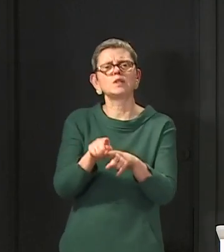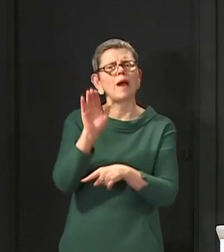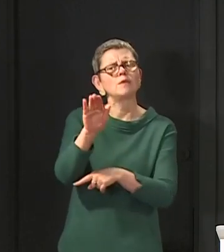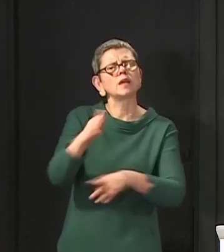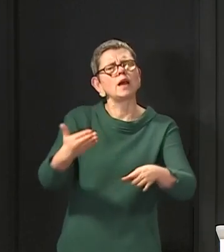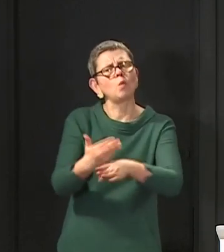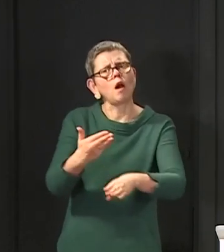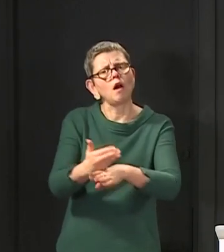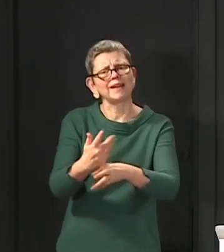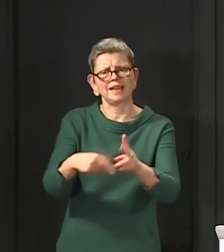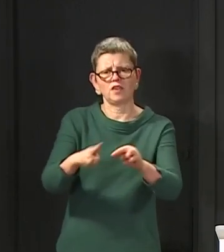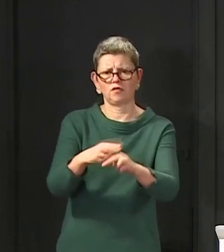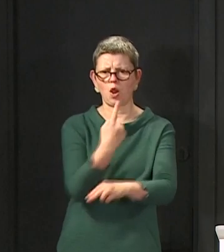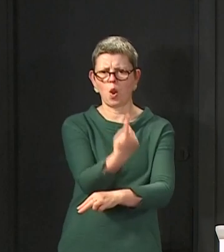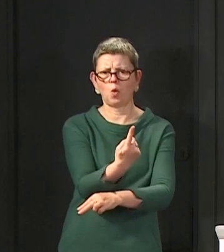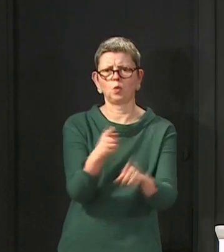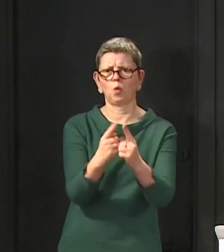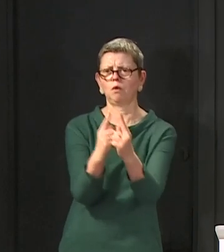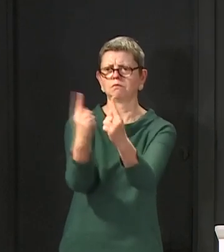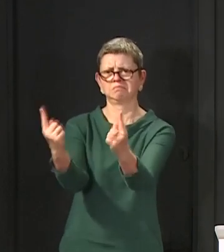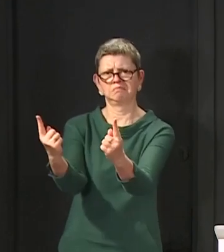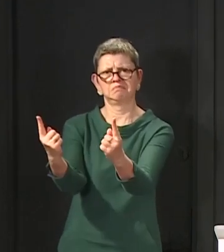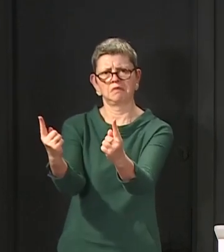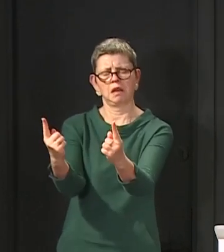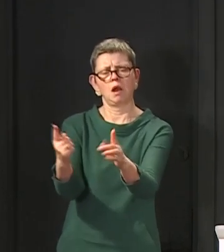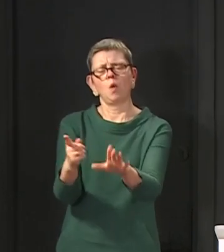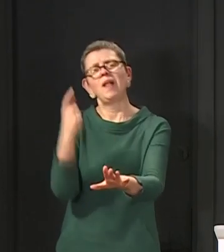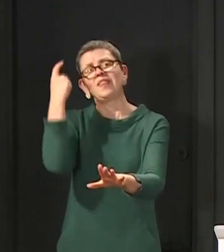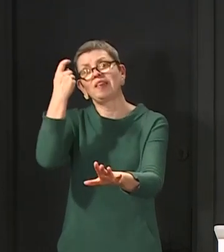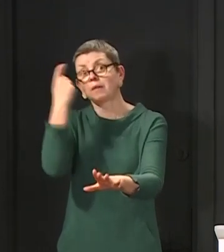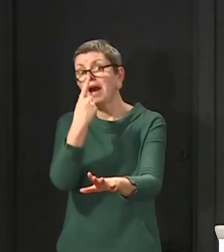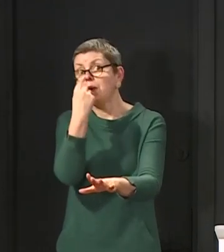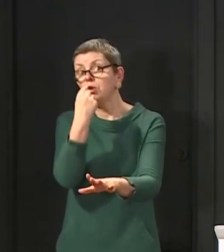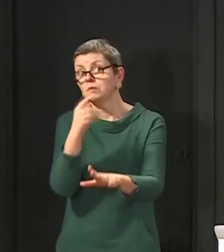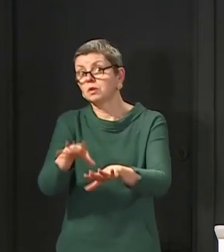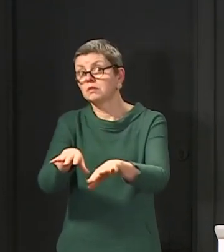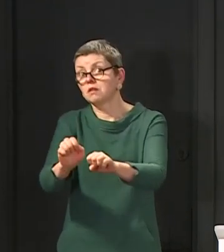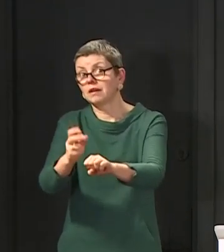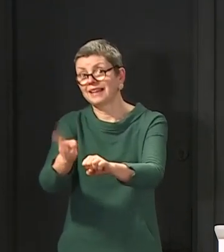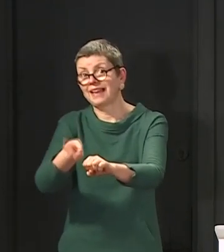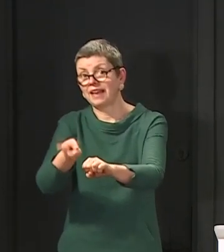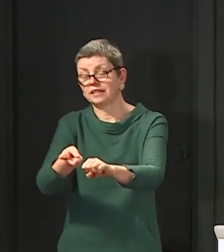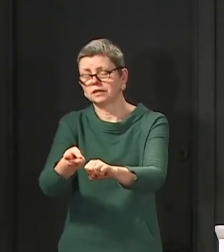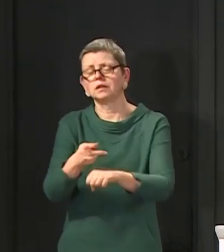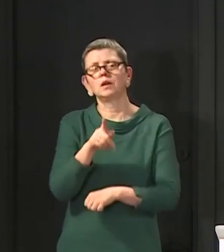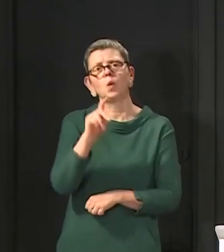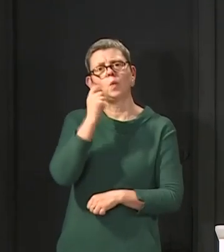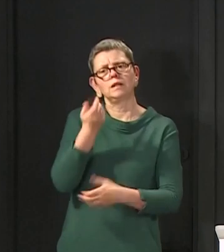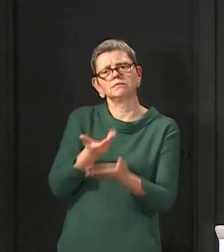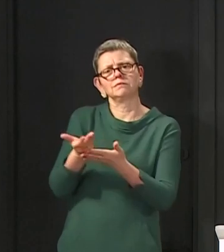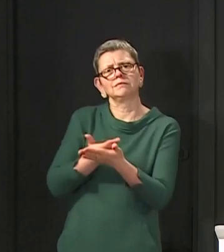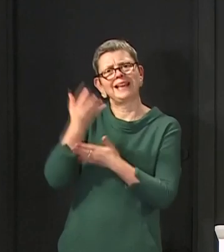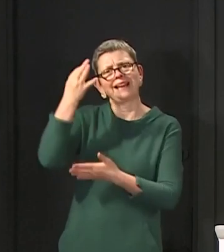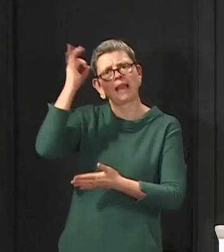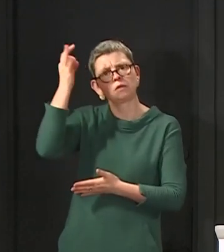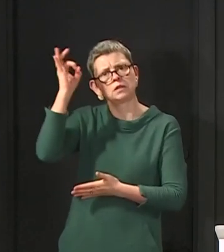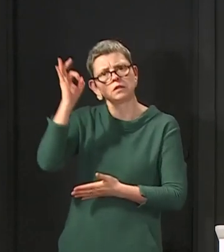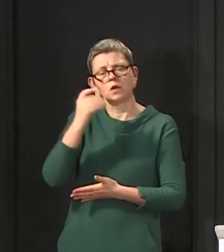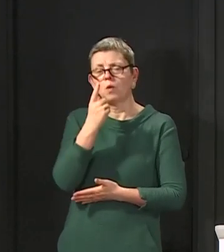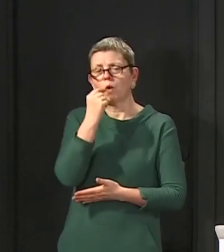own or at a distance, can safely resume. And we'll be looking urgently in close discussion with councils at the possibility of